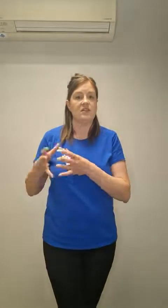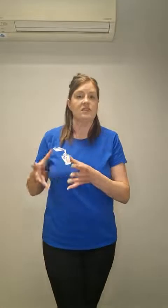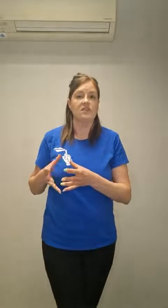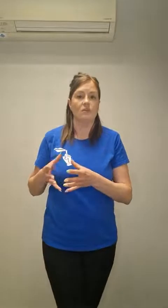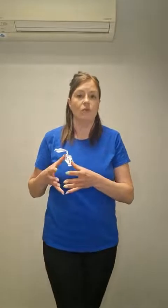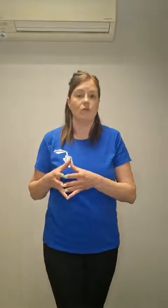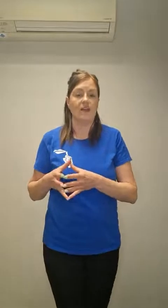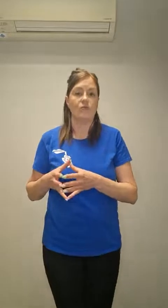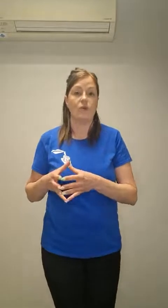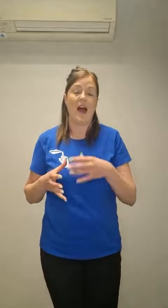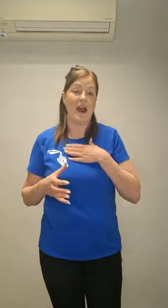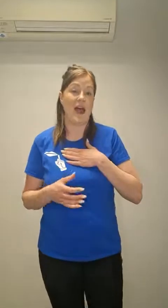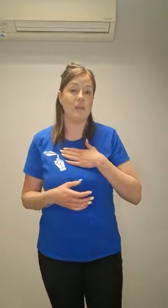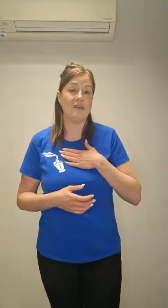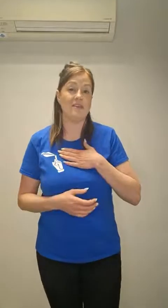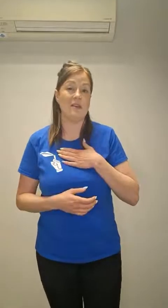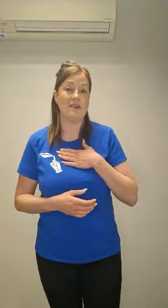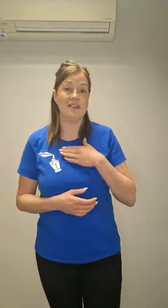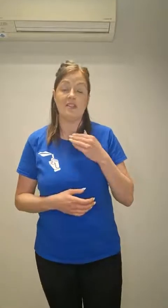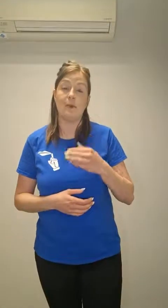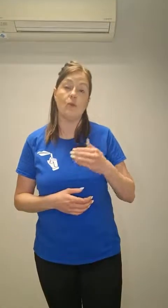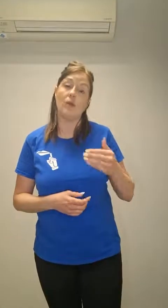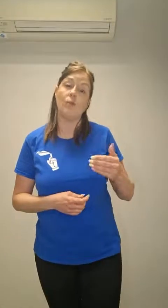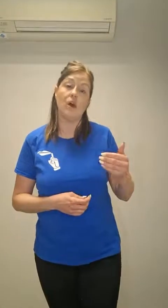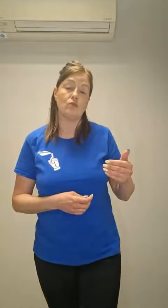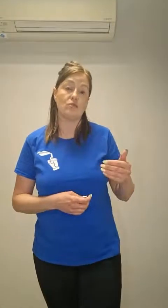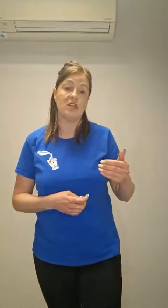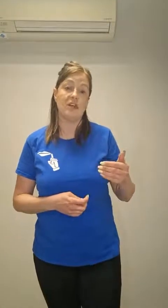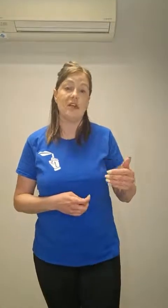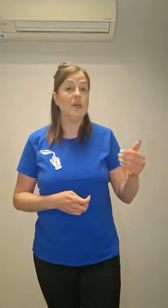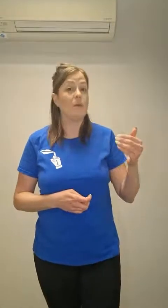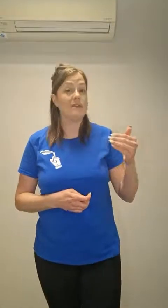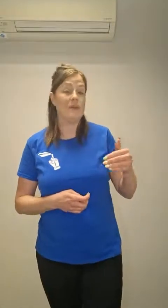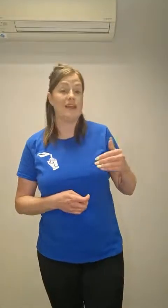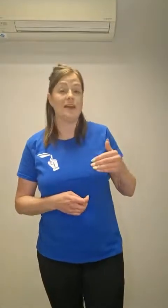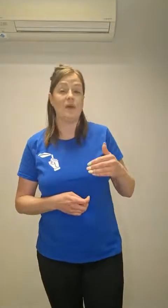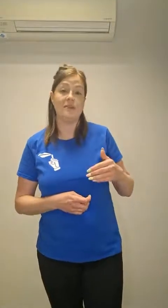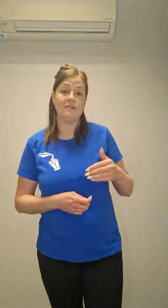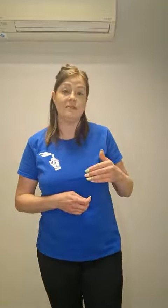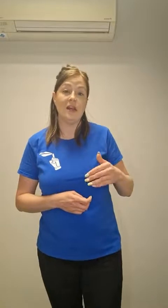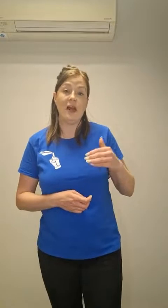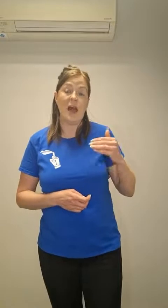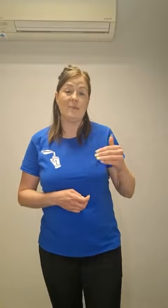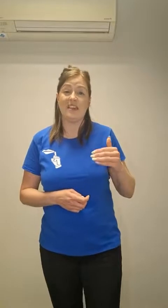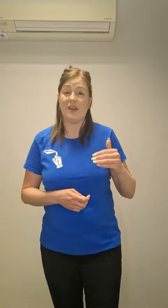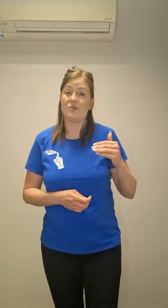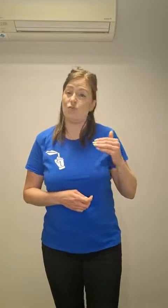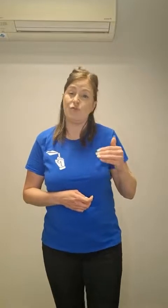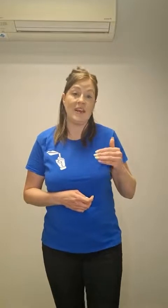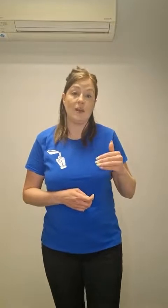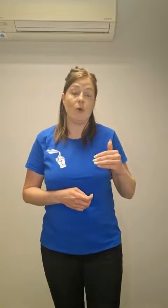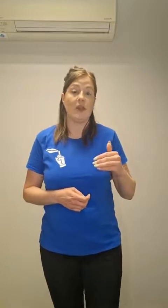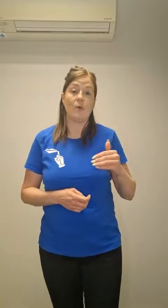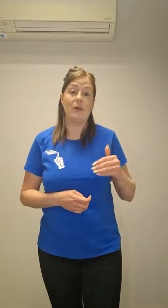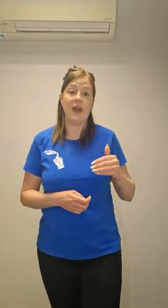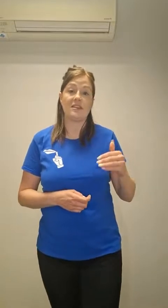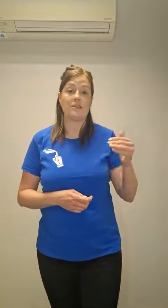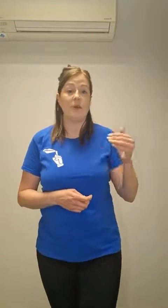consistent all the way through, and our system is in spoken word order, whereas BSL isn't. and BSL is really quite complex to people who